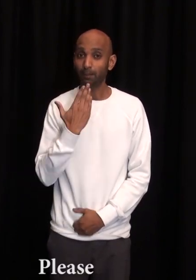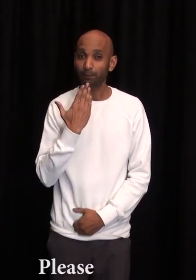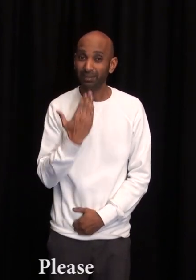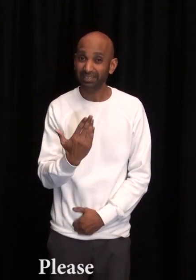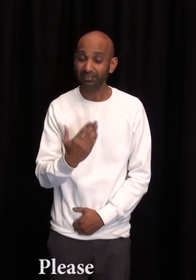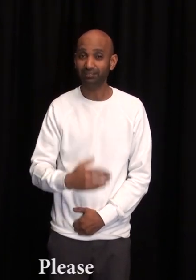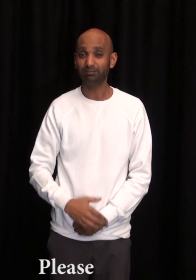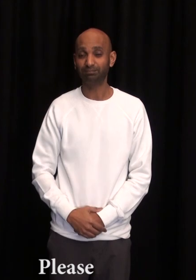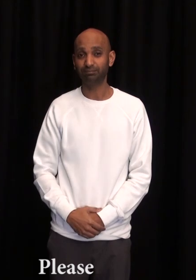Please.